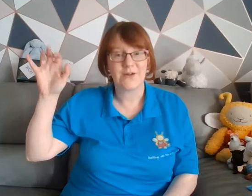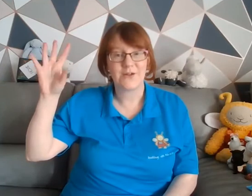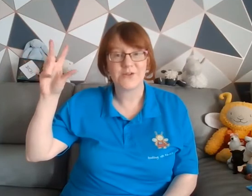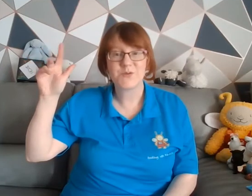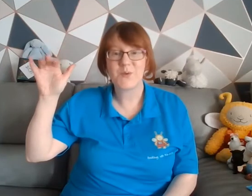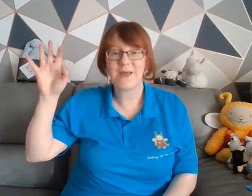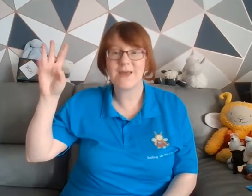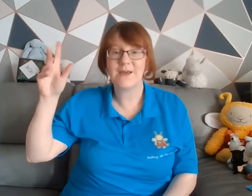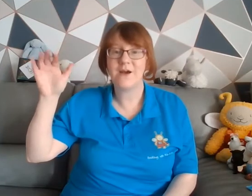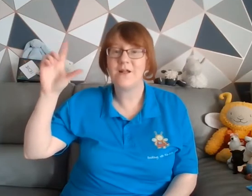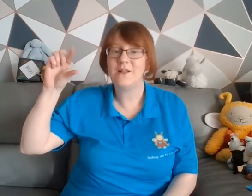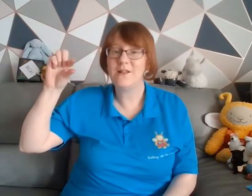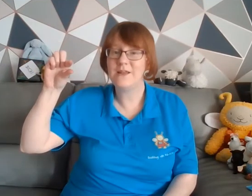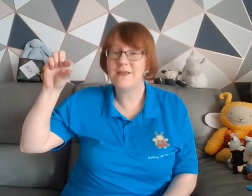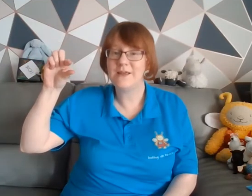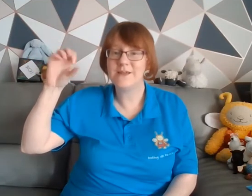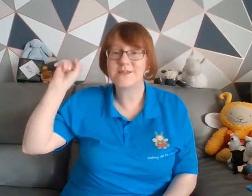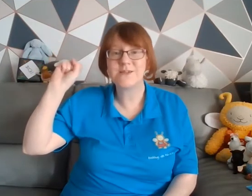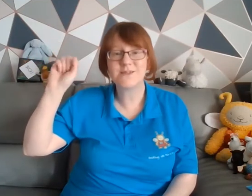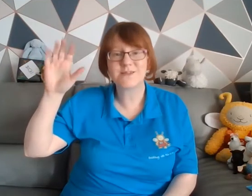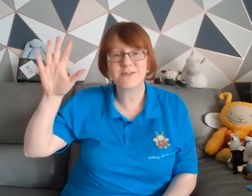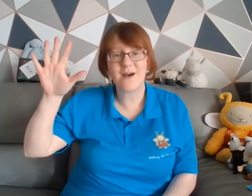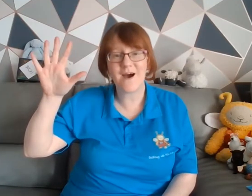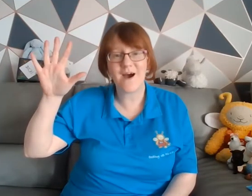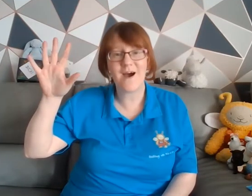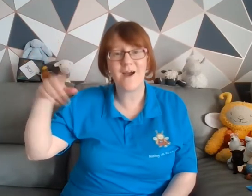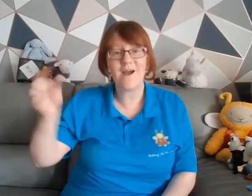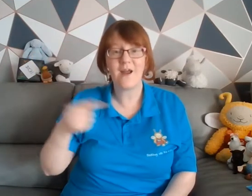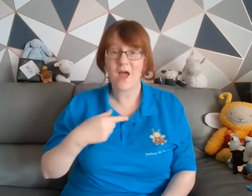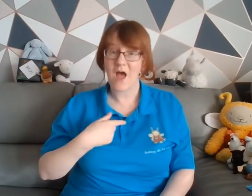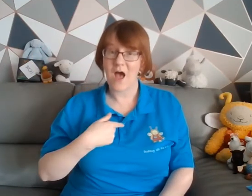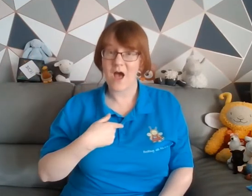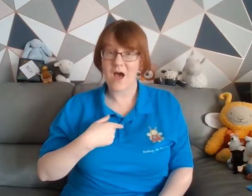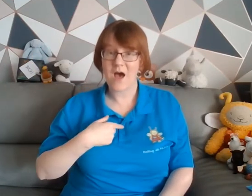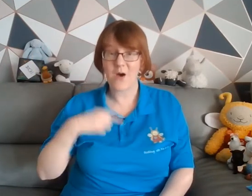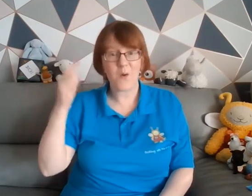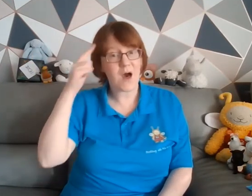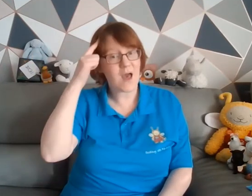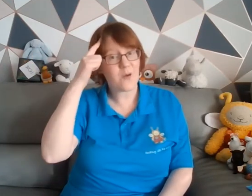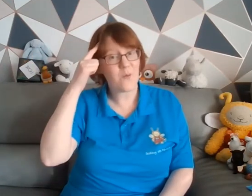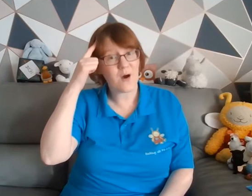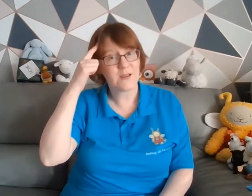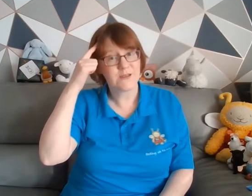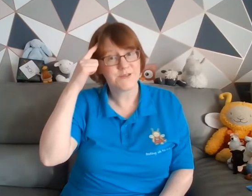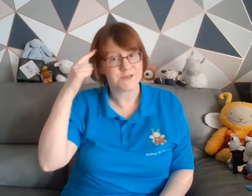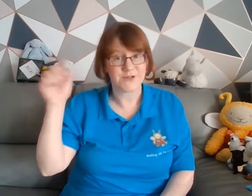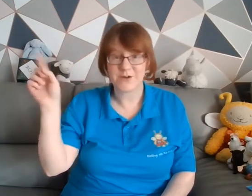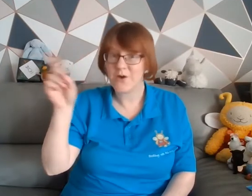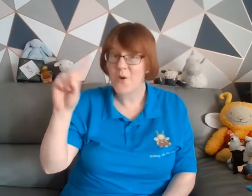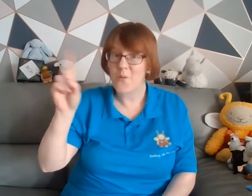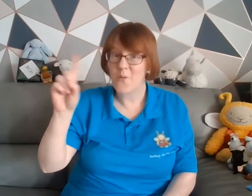Twinkle, twinkle, little star. How I wonder